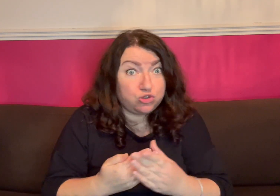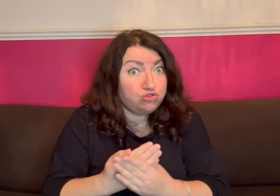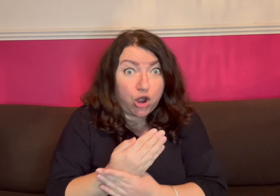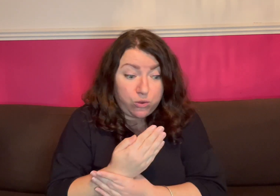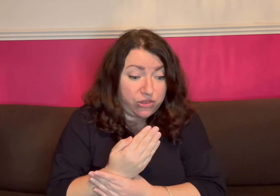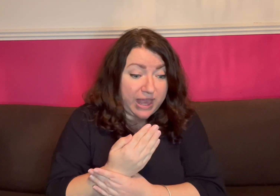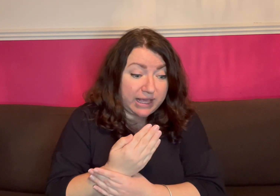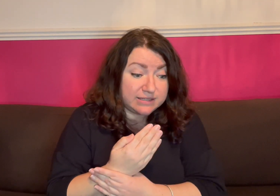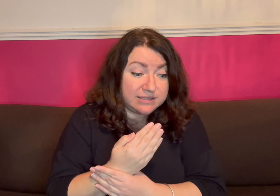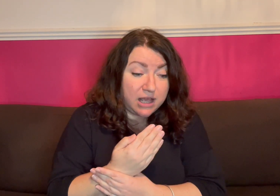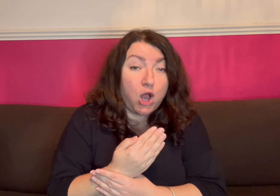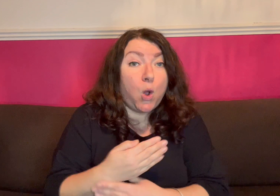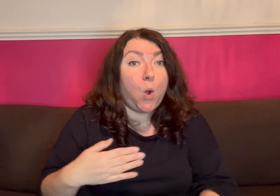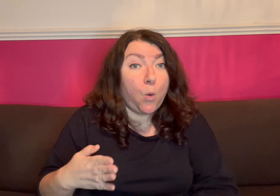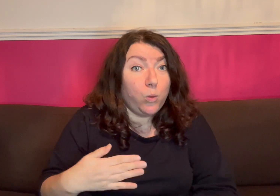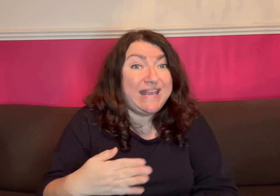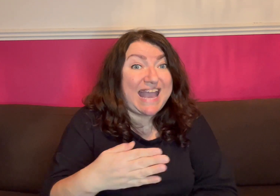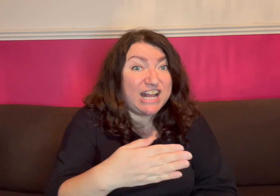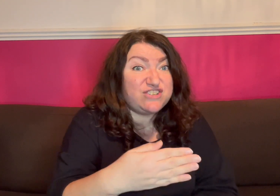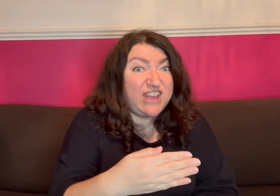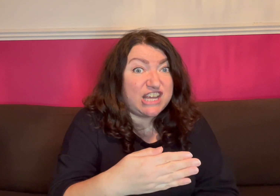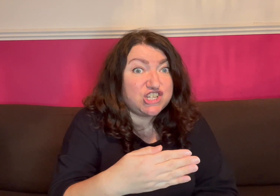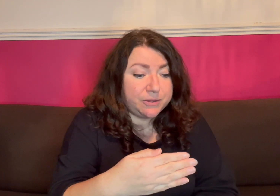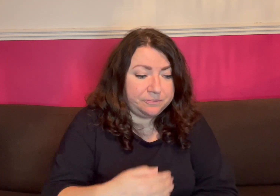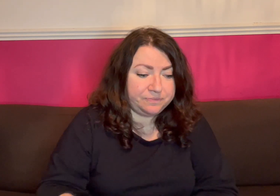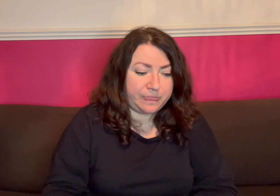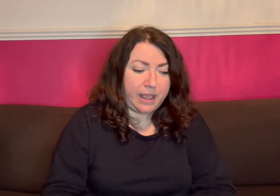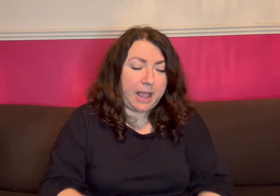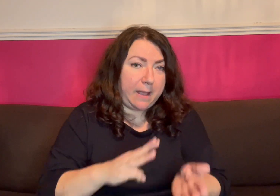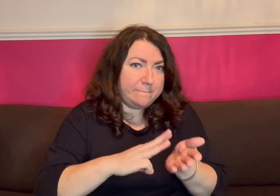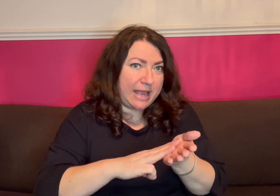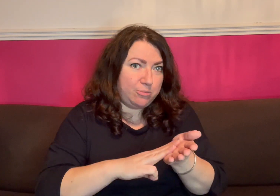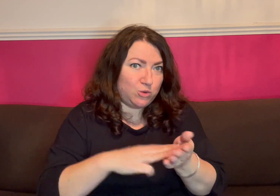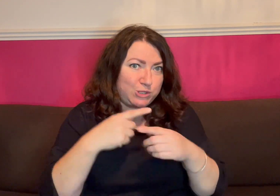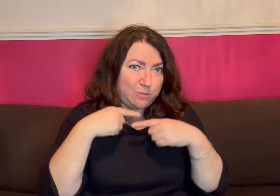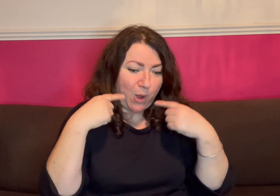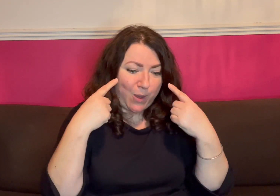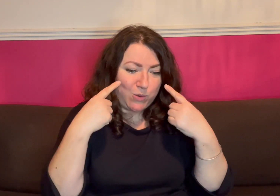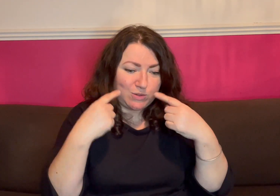grow things, we catch fish. Mabel smiled.